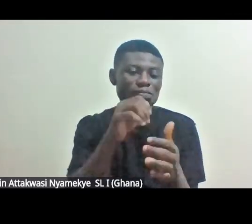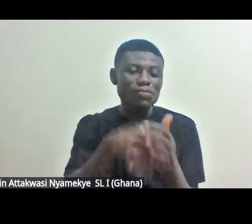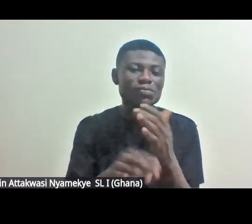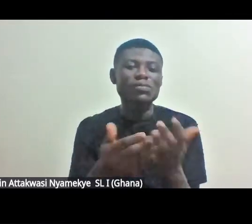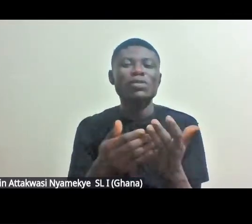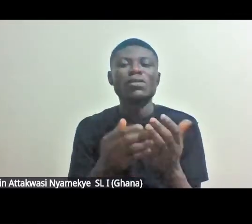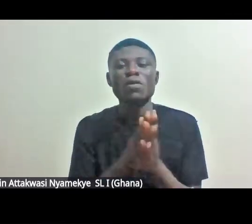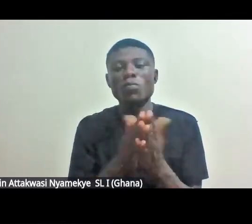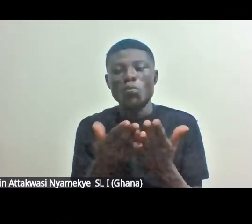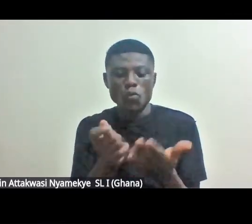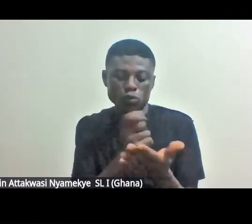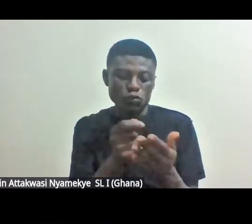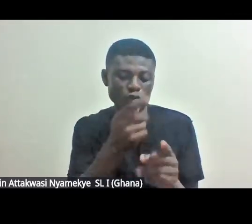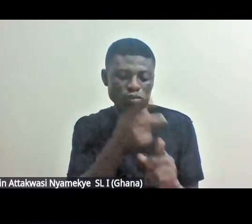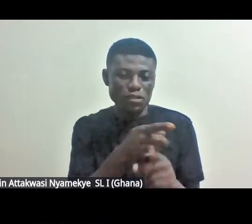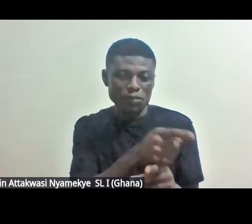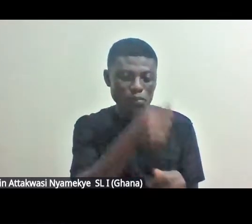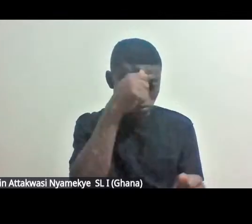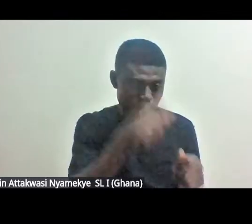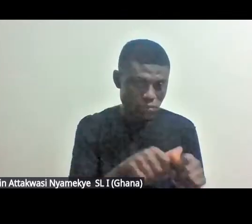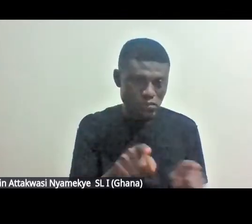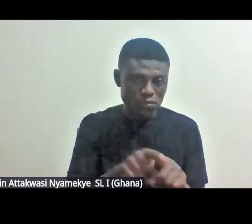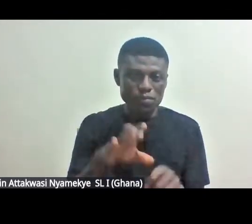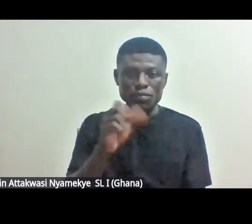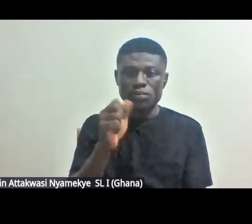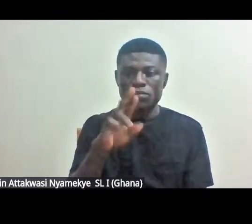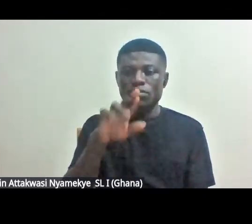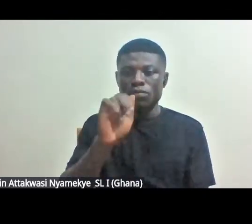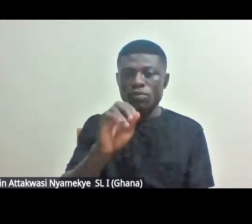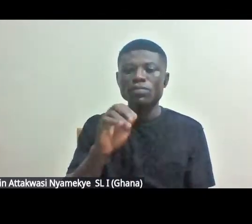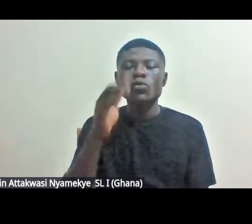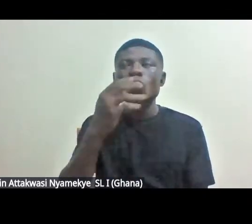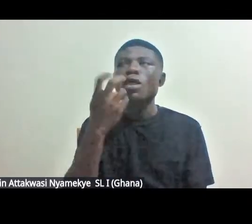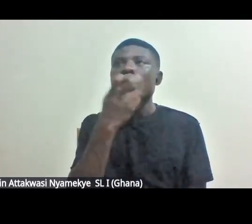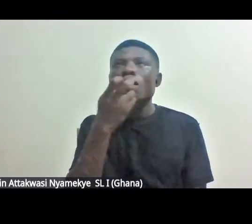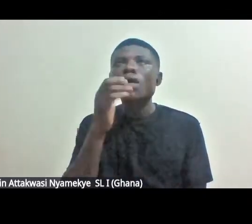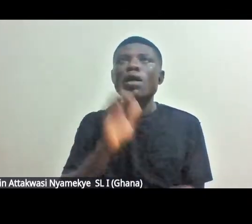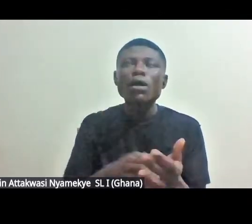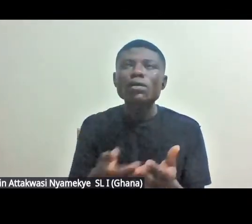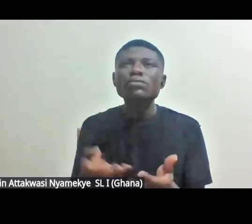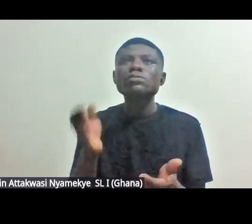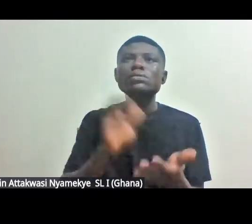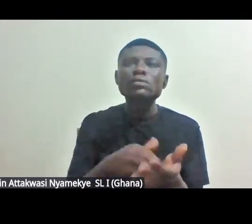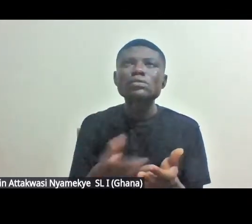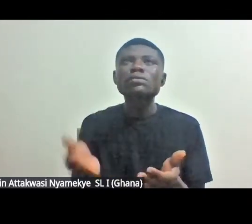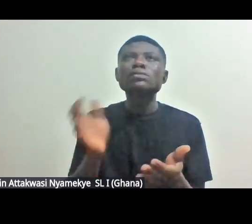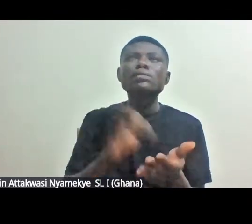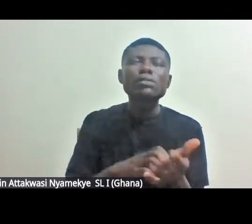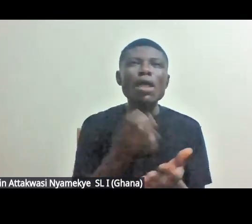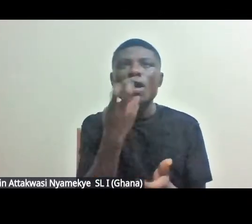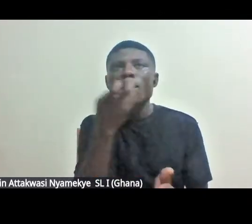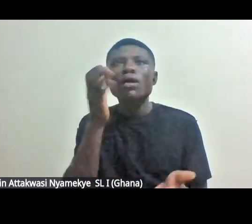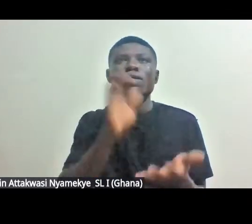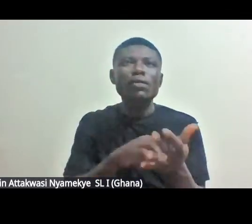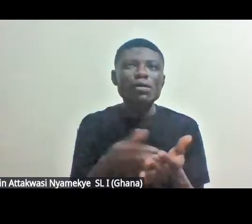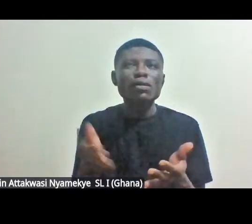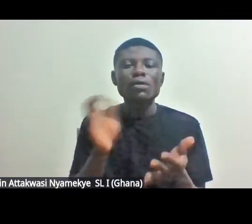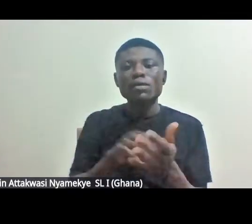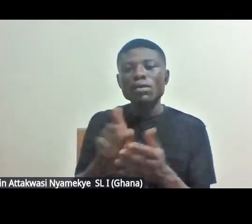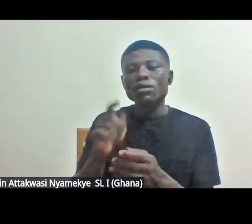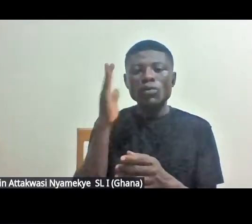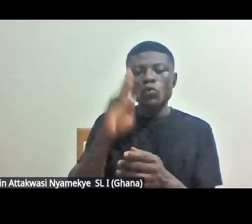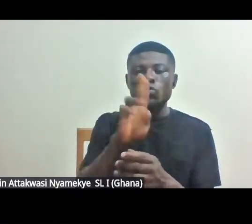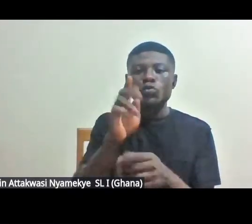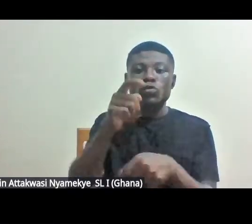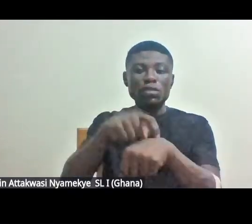journal. Carol will repeat it to herself several times if it's a list of items. Okay. Natalie will use timers